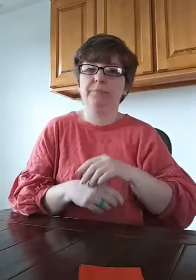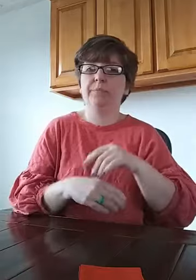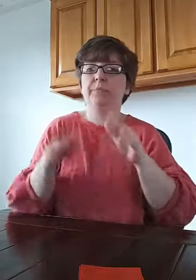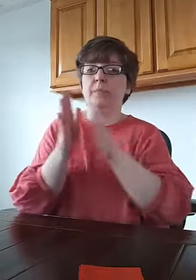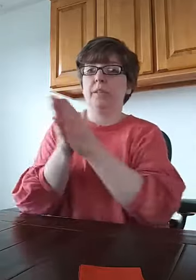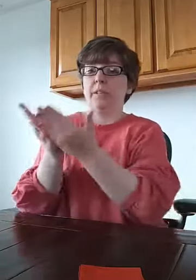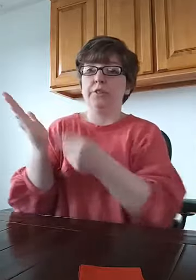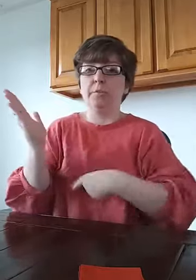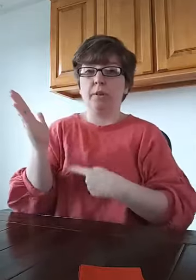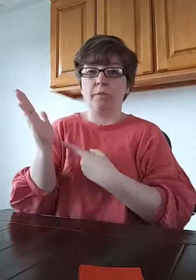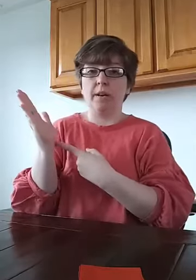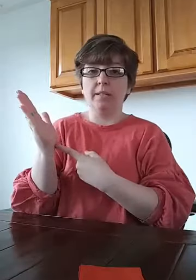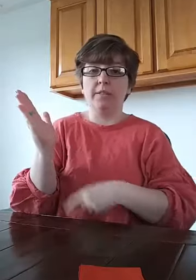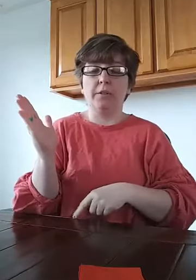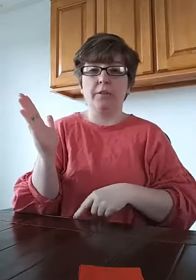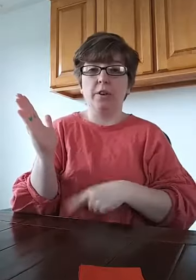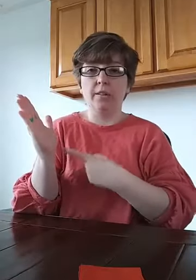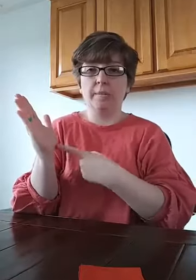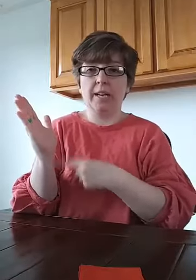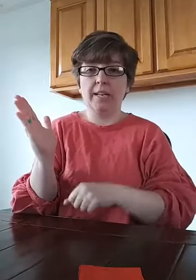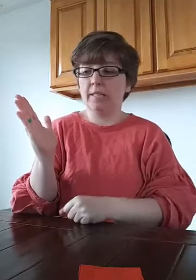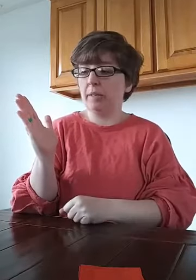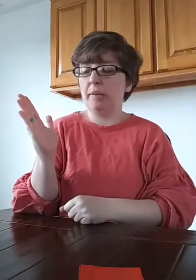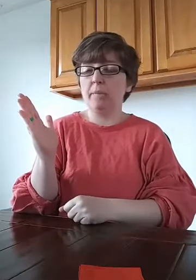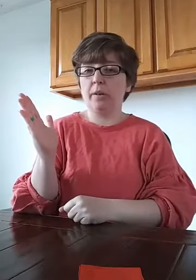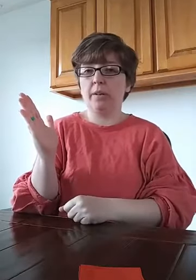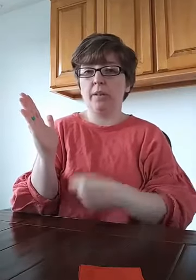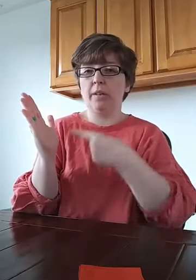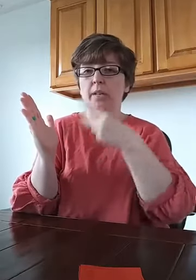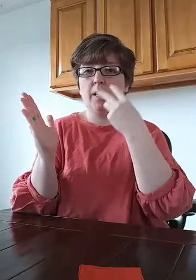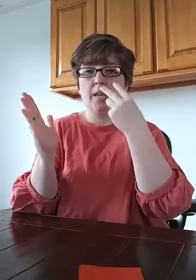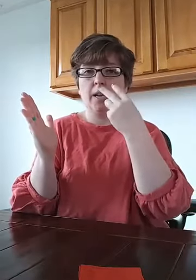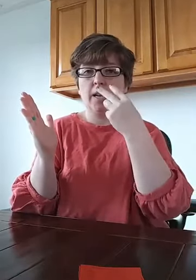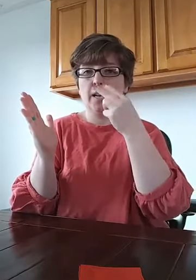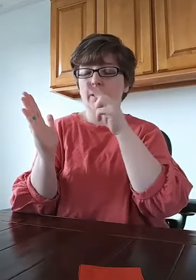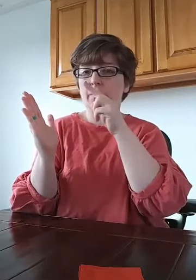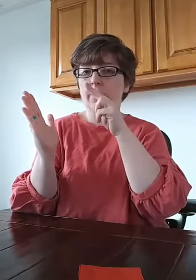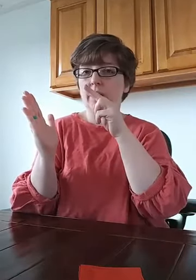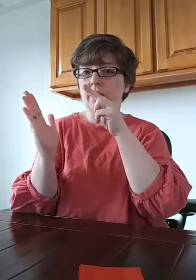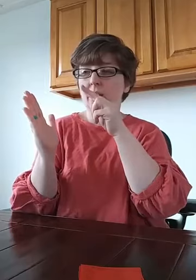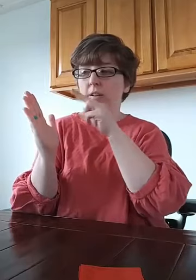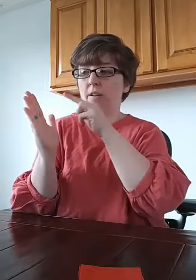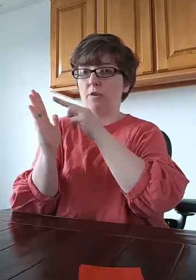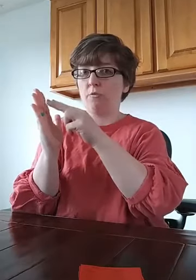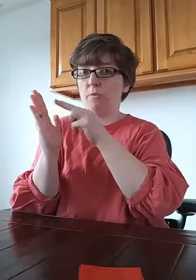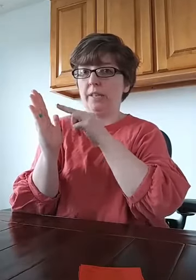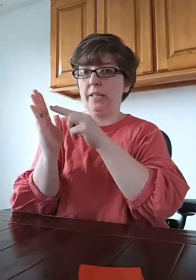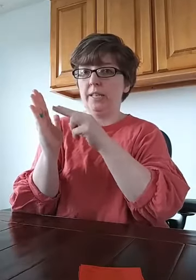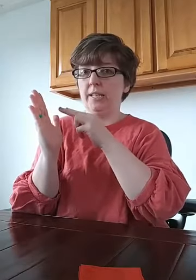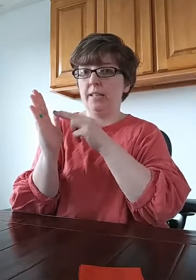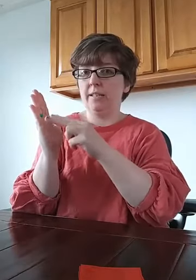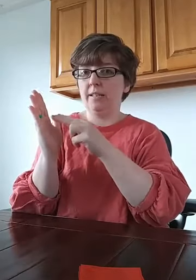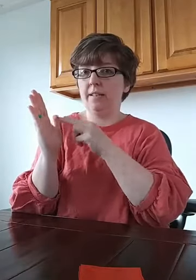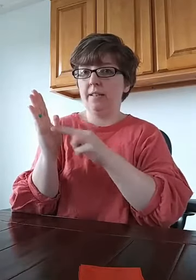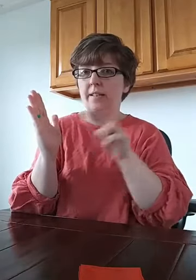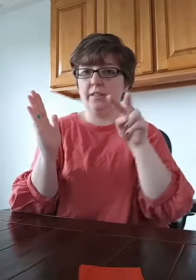read here's your book right so your non dominant hand is going to be your book and you're going to read these